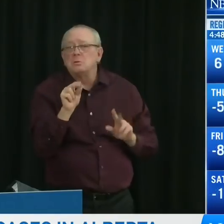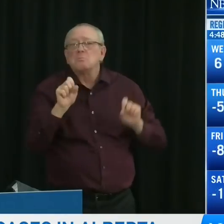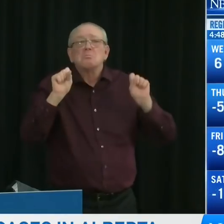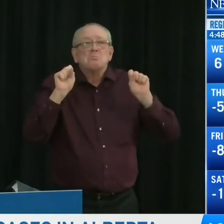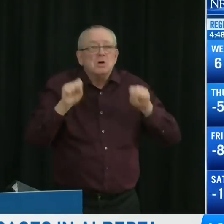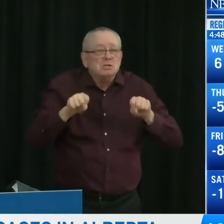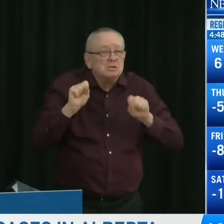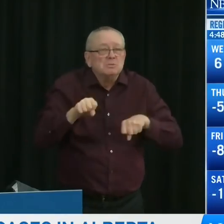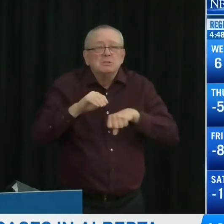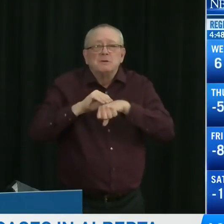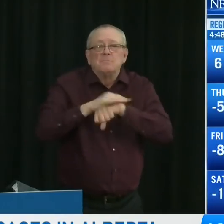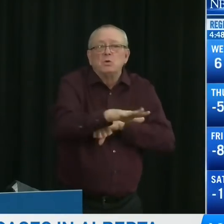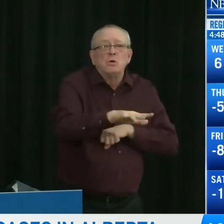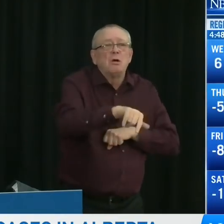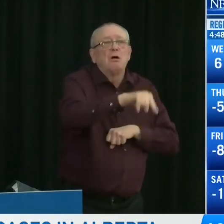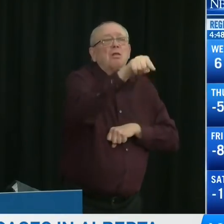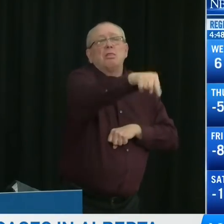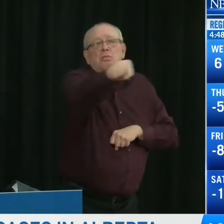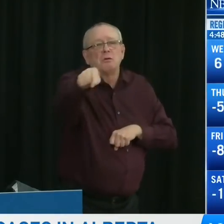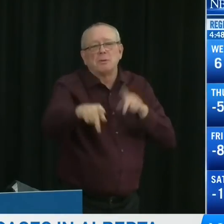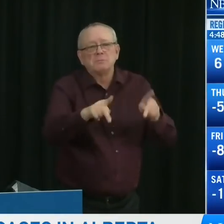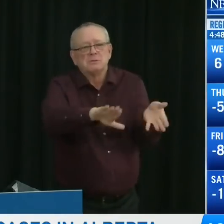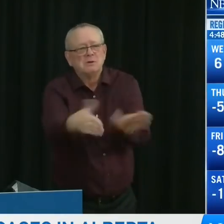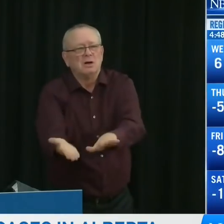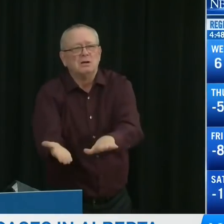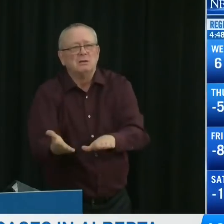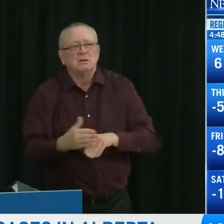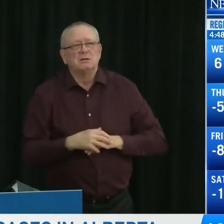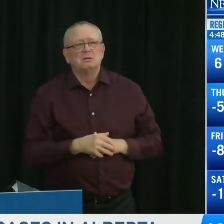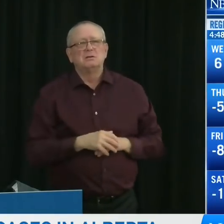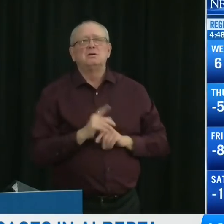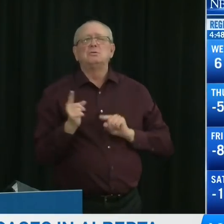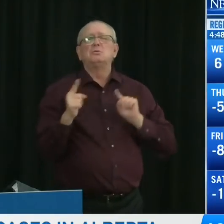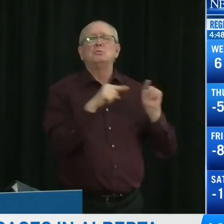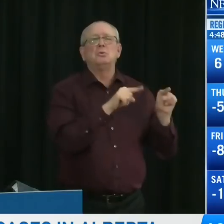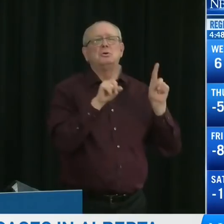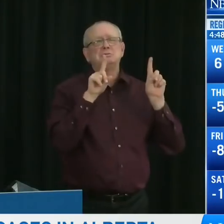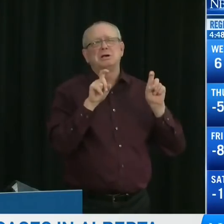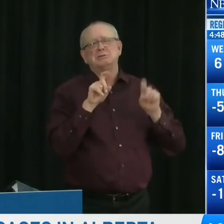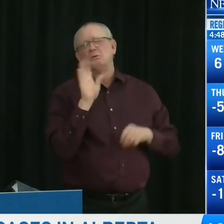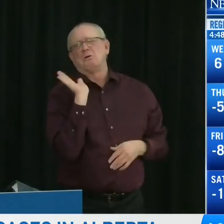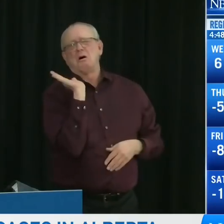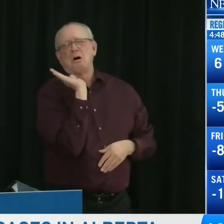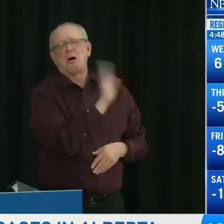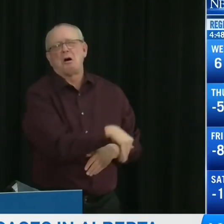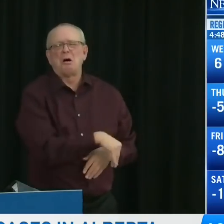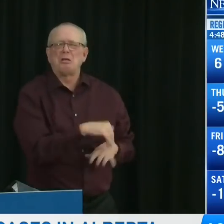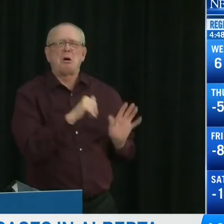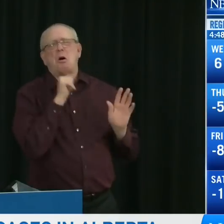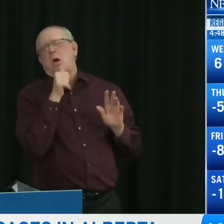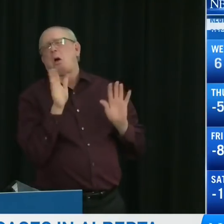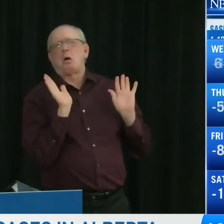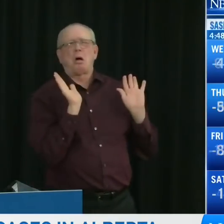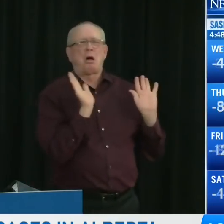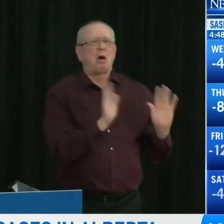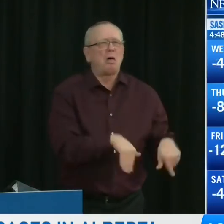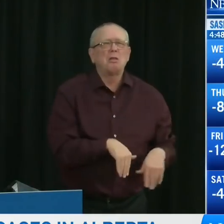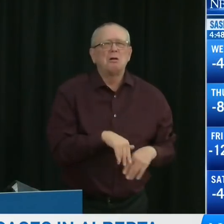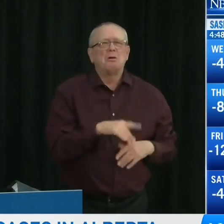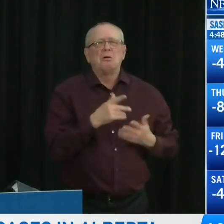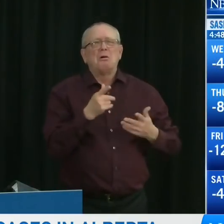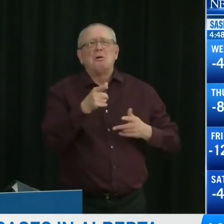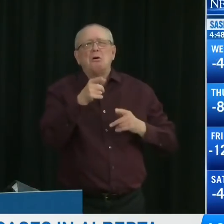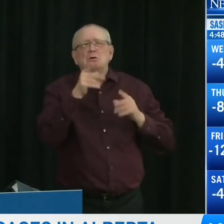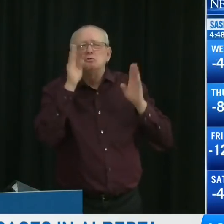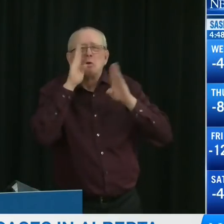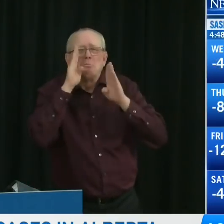it's inconvenient or because they don't want to get their party host in trouble. They cannot fear that a positive result will make them